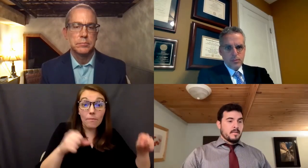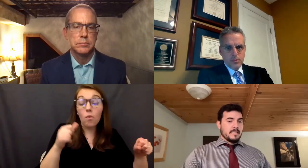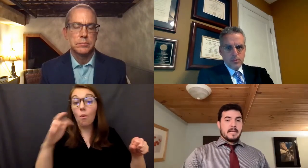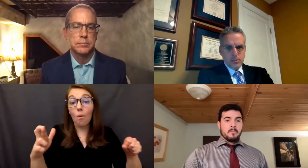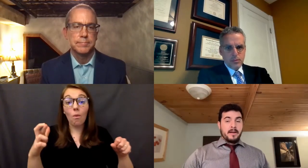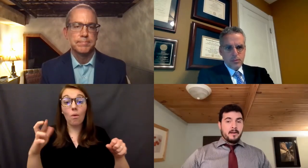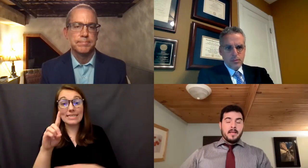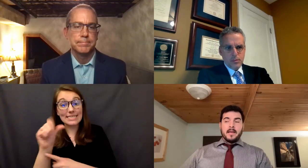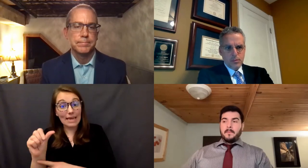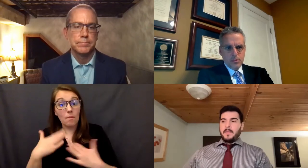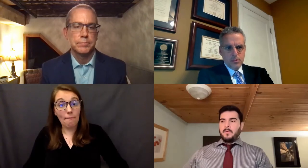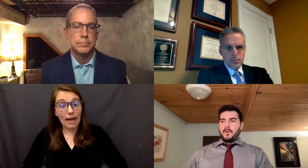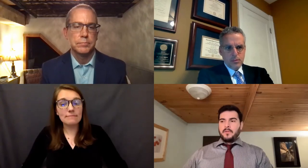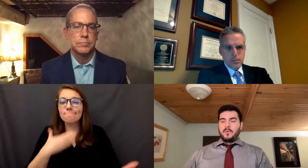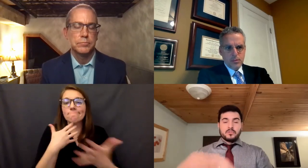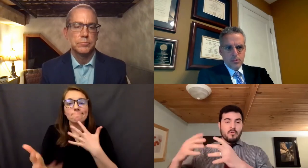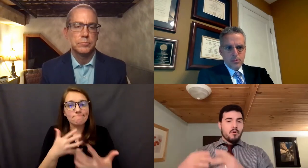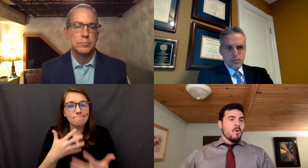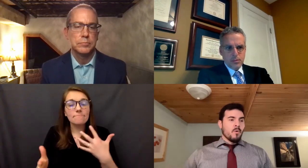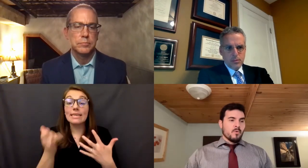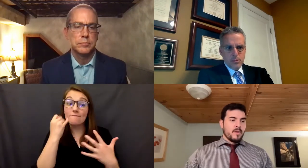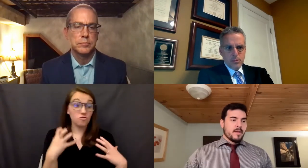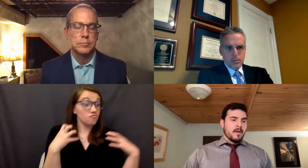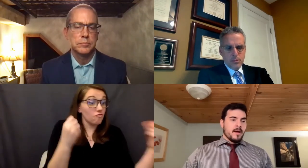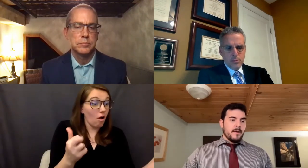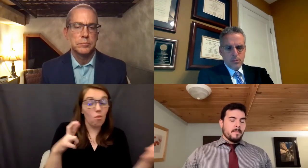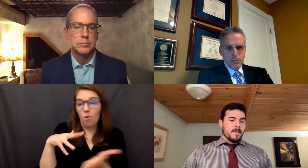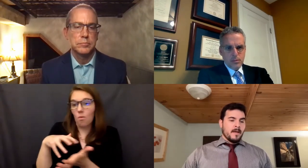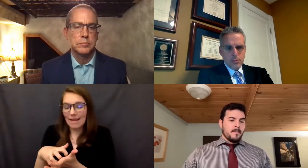or disabled-bodied, whether you are strong or weak,